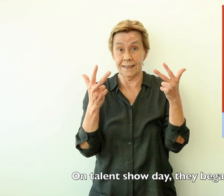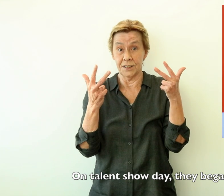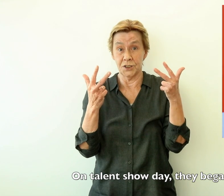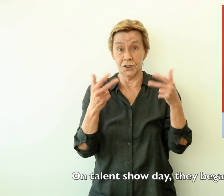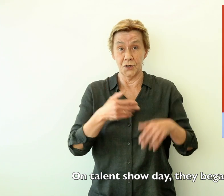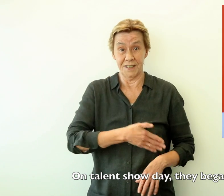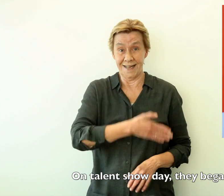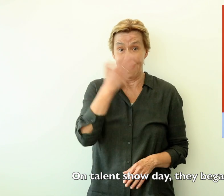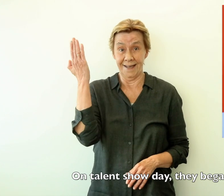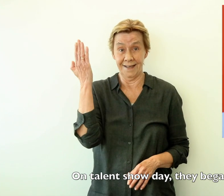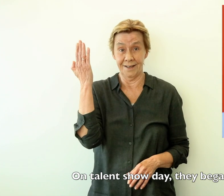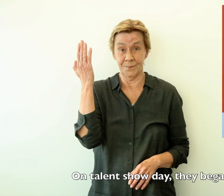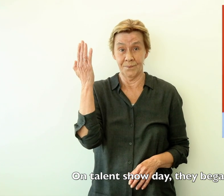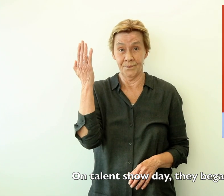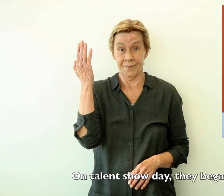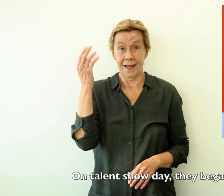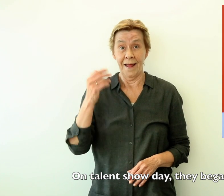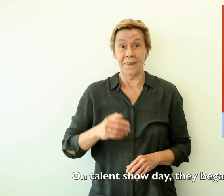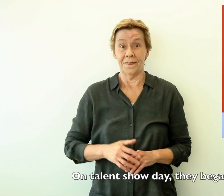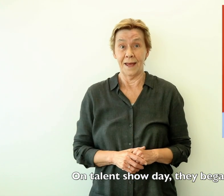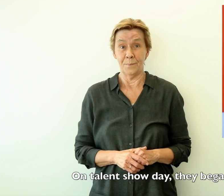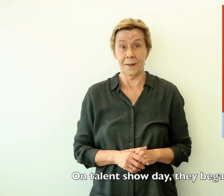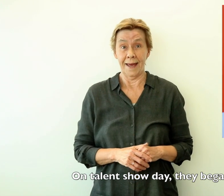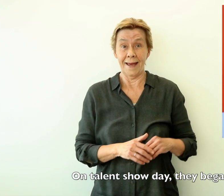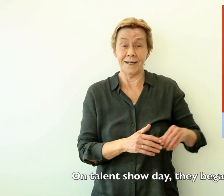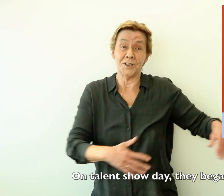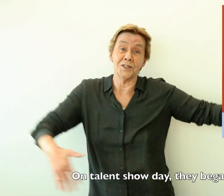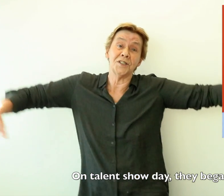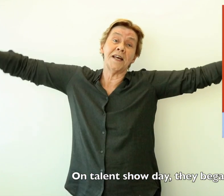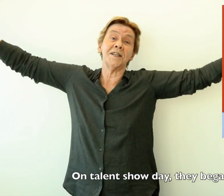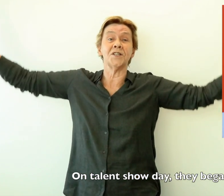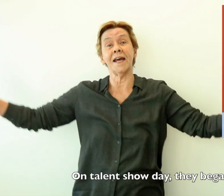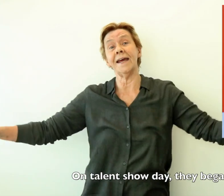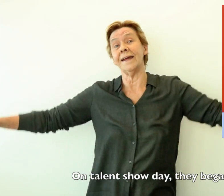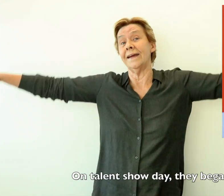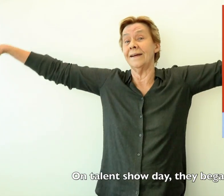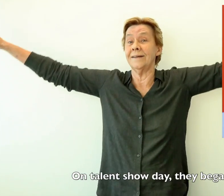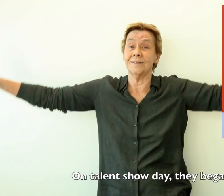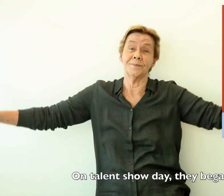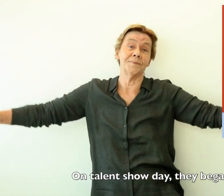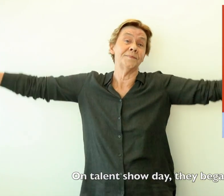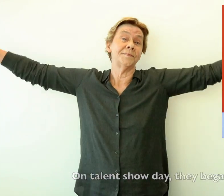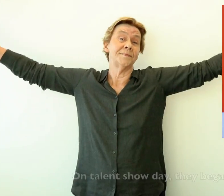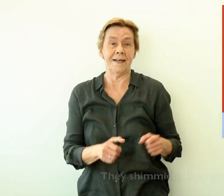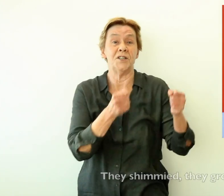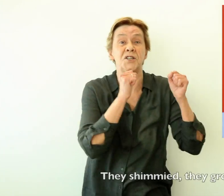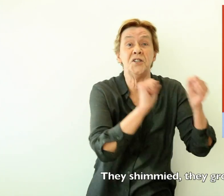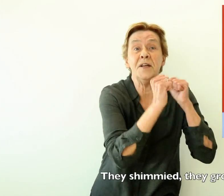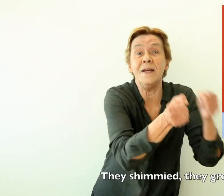talent show day, they began to sashay. They shimmied.